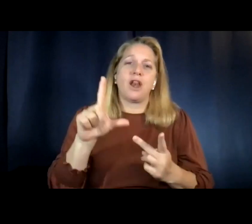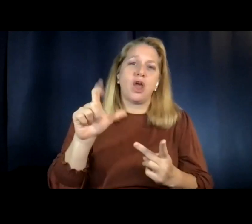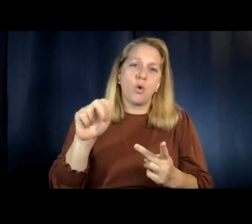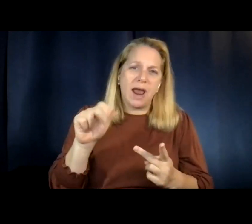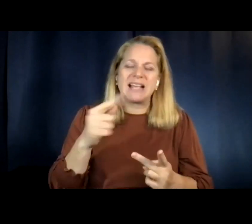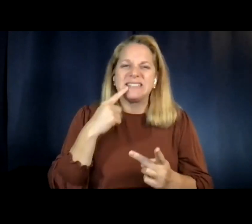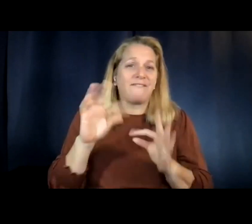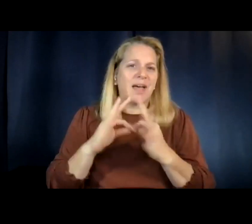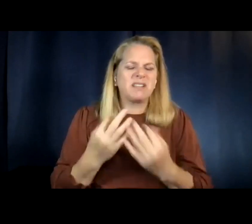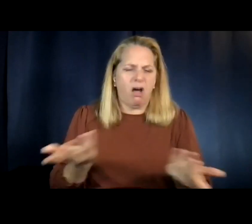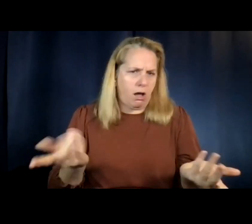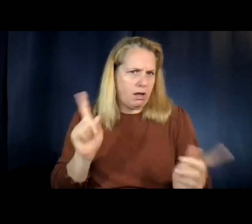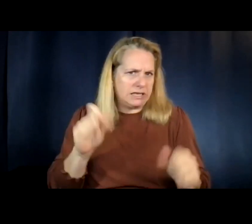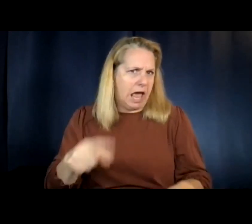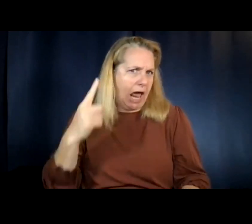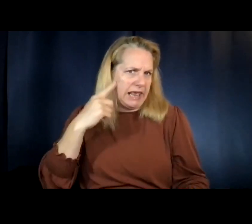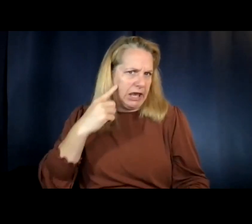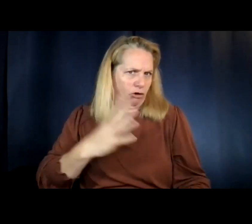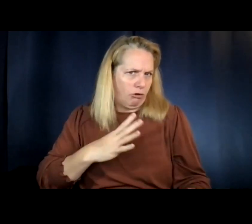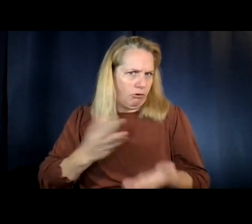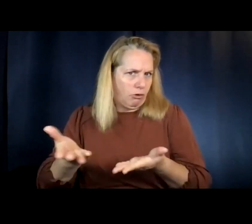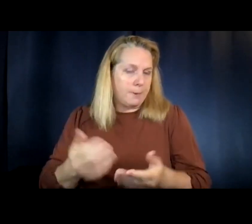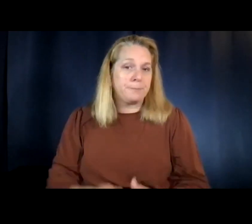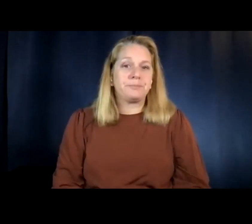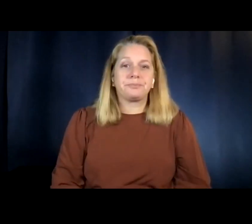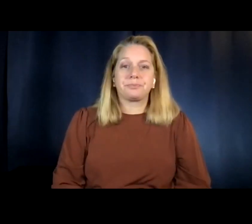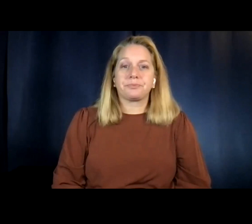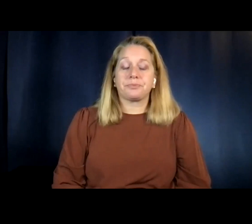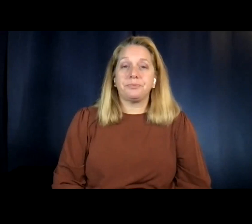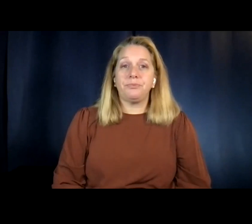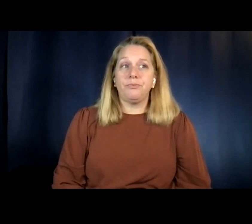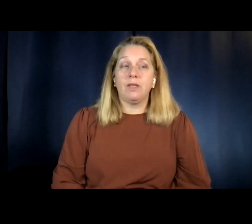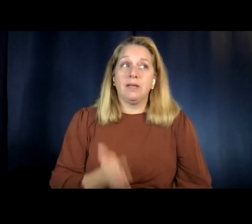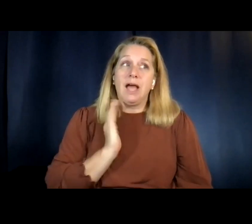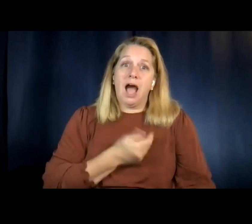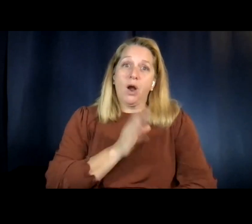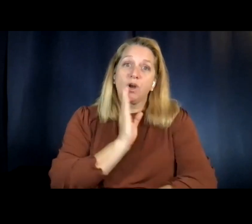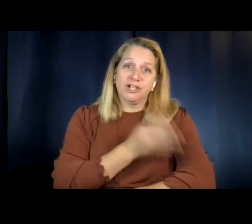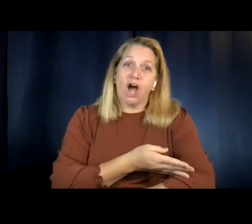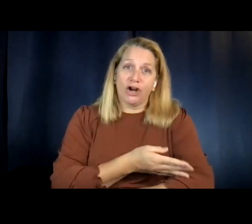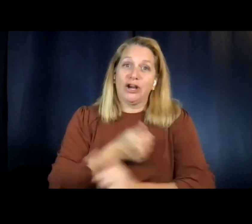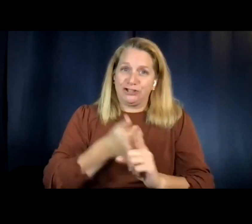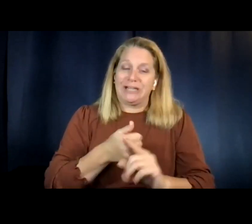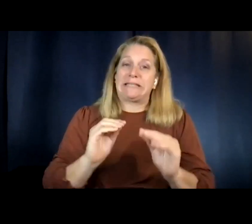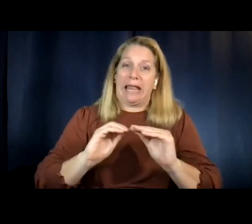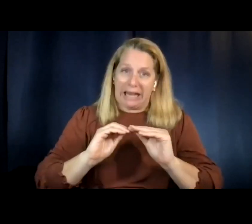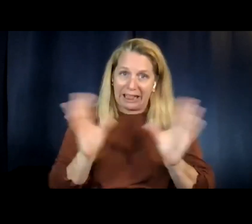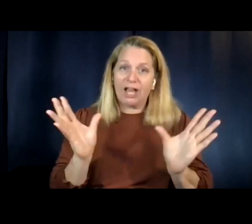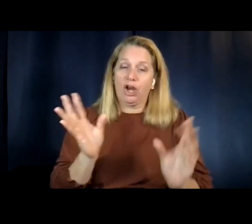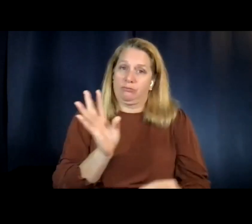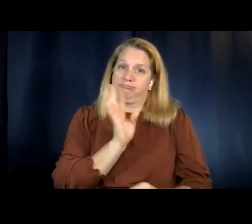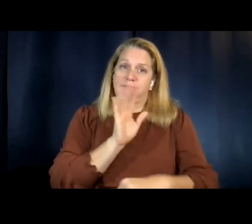can hear. Our daughter is fully clear in her English spoken